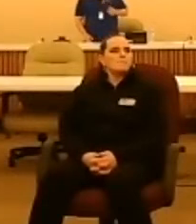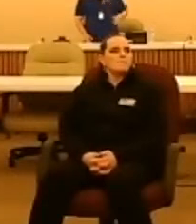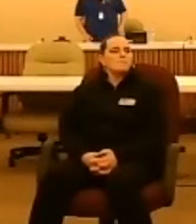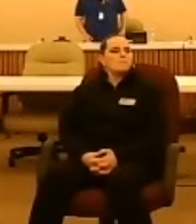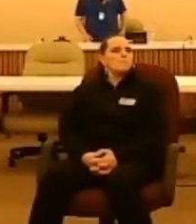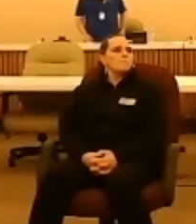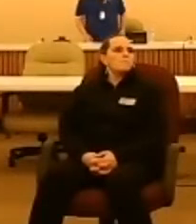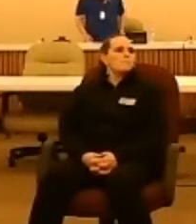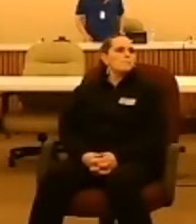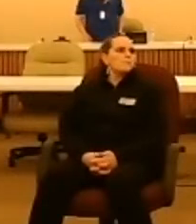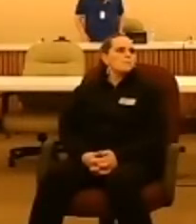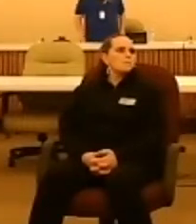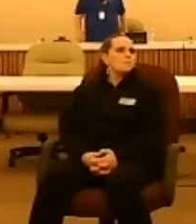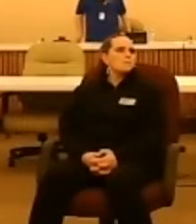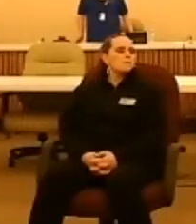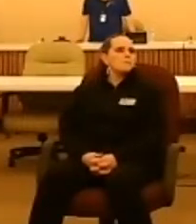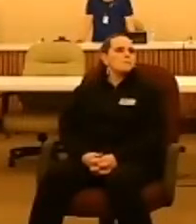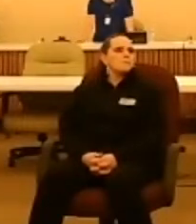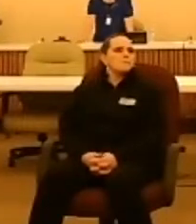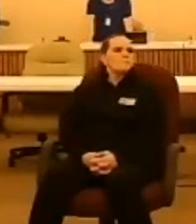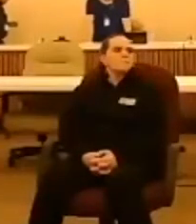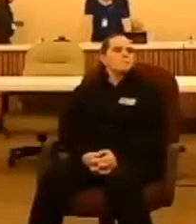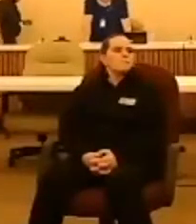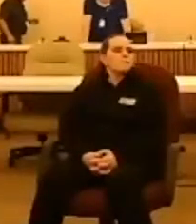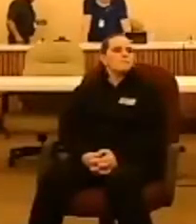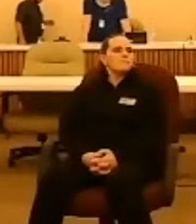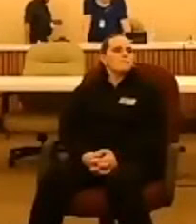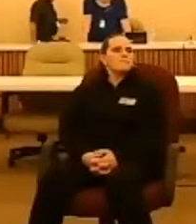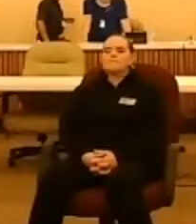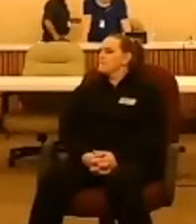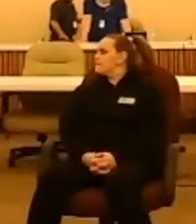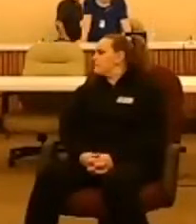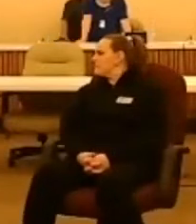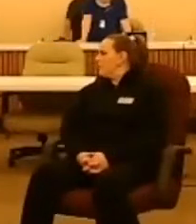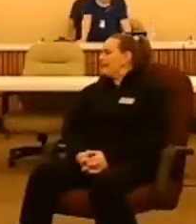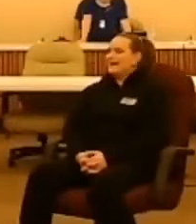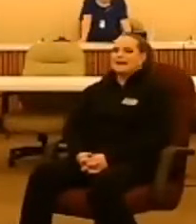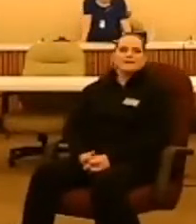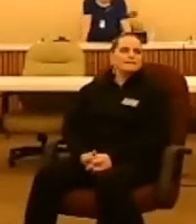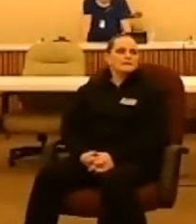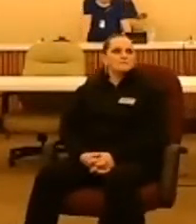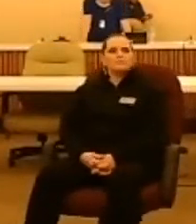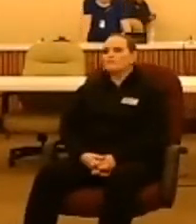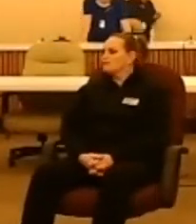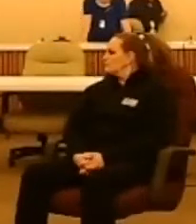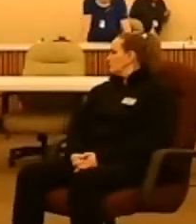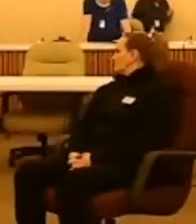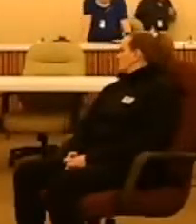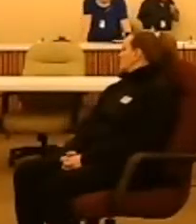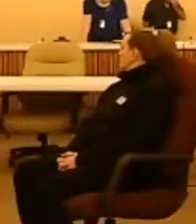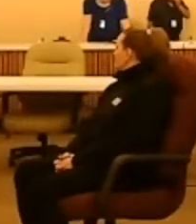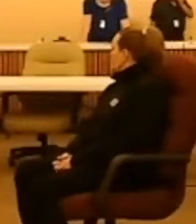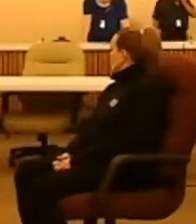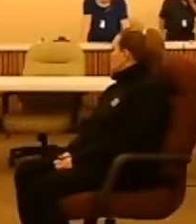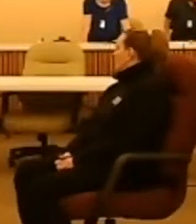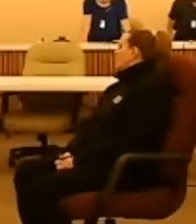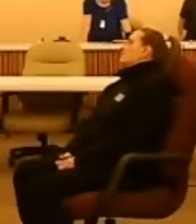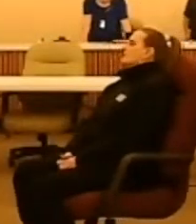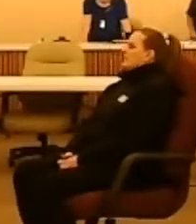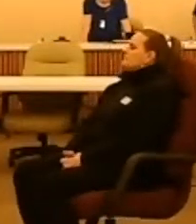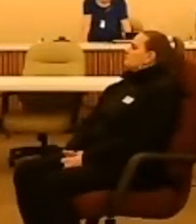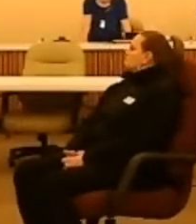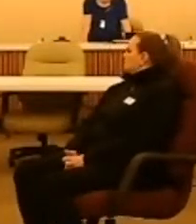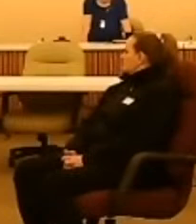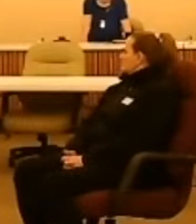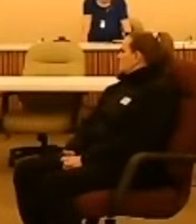since 7 o'clock. Are your hands tired and your mouth and? No, my head is. Your head is?